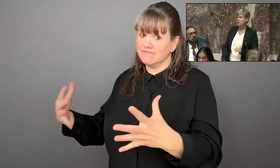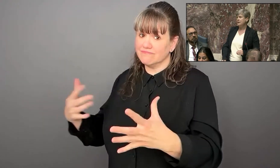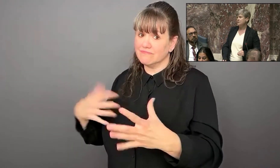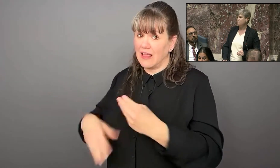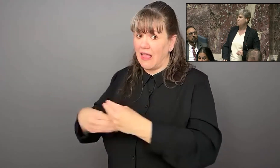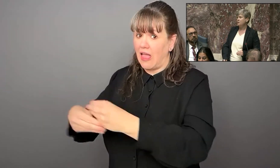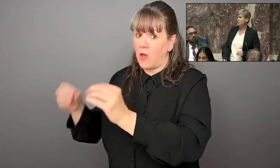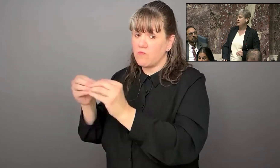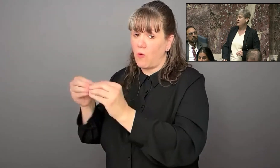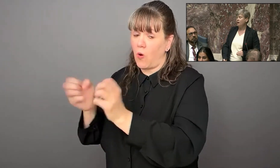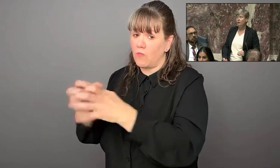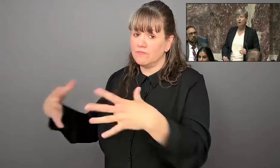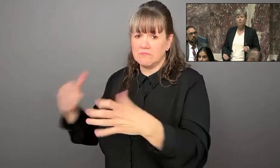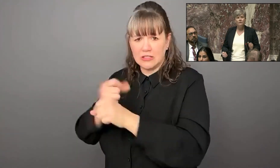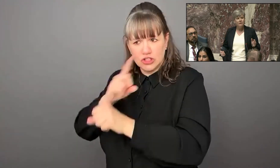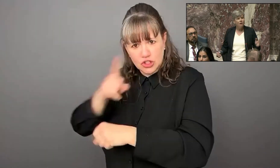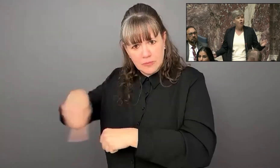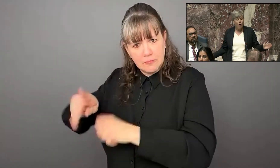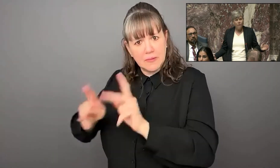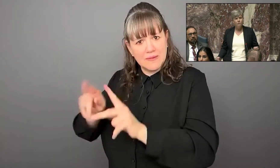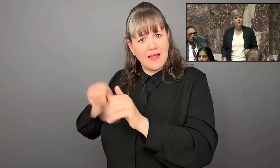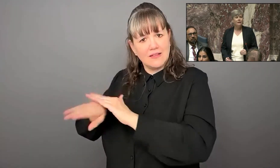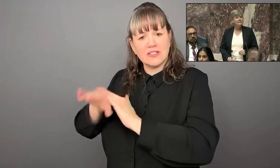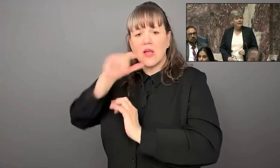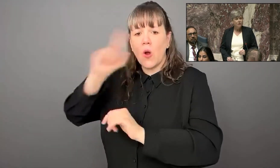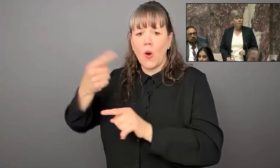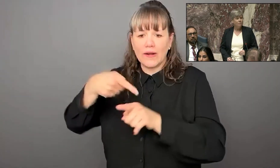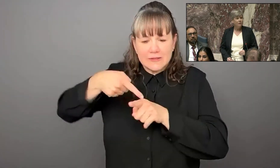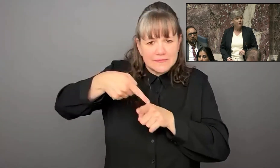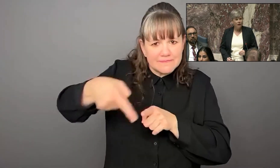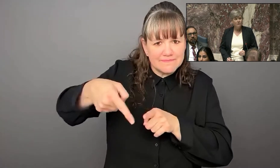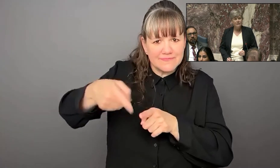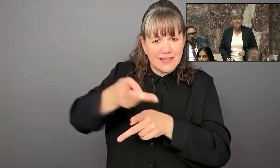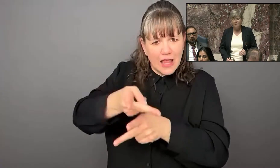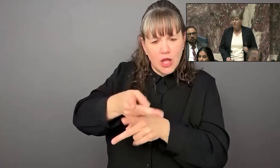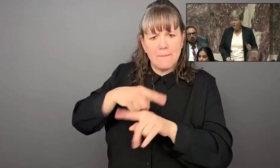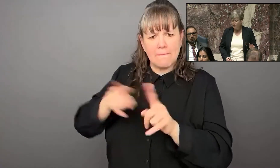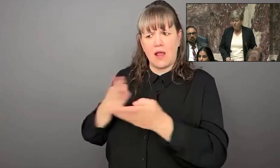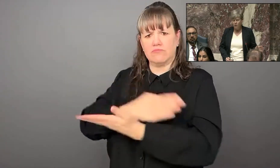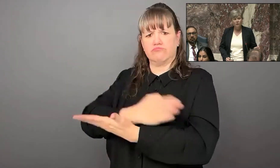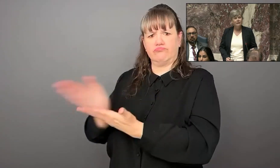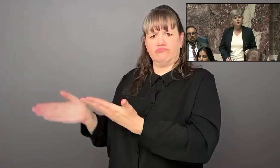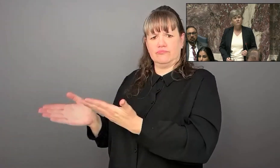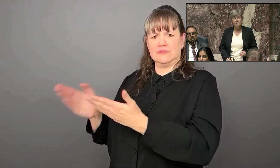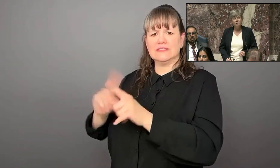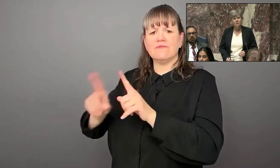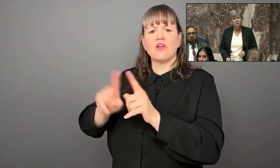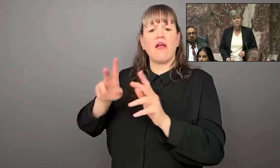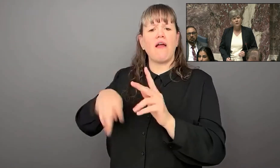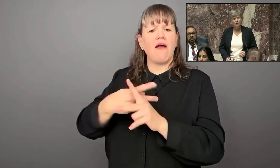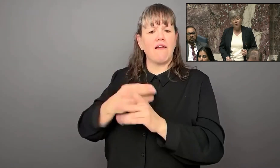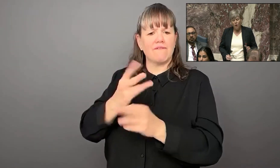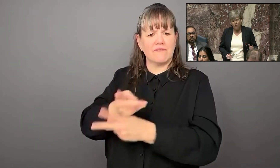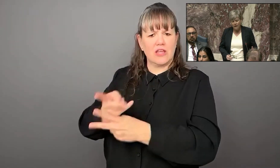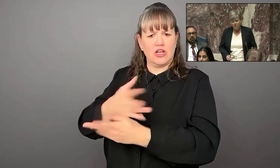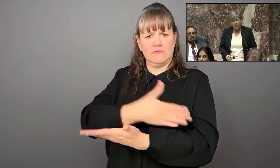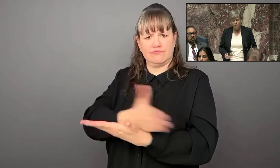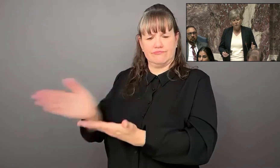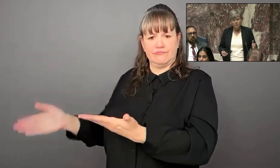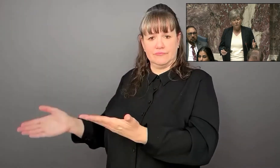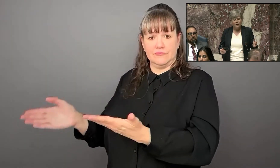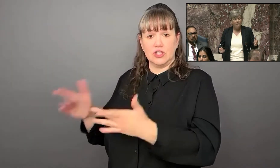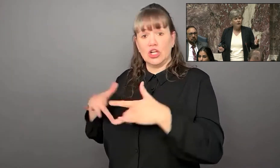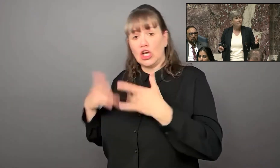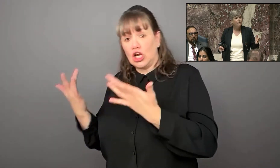not just that type of specialized care, but all through the continuum of care that is needed, from early intervention, Mr. Speaker, right